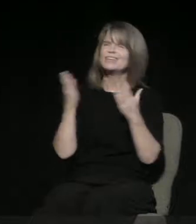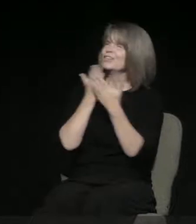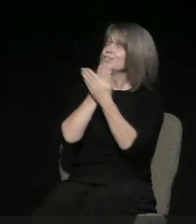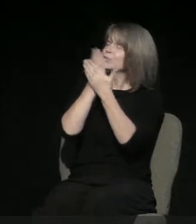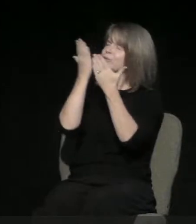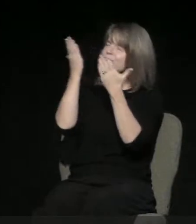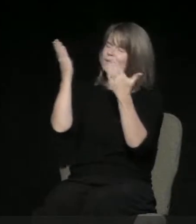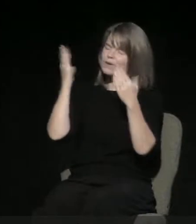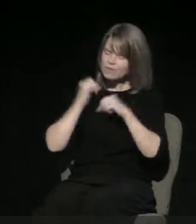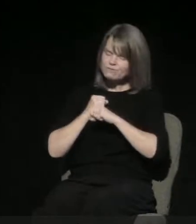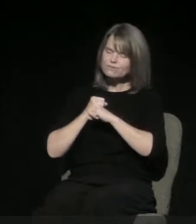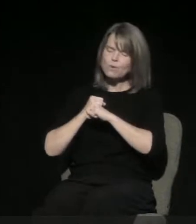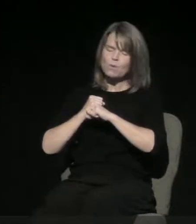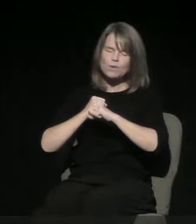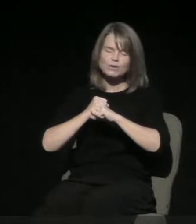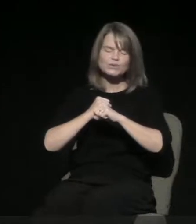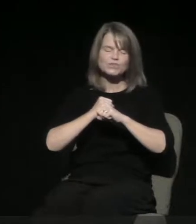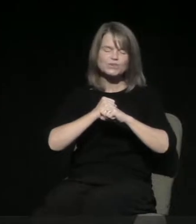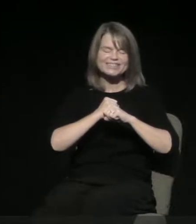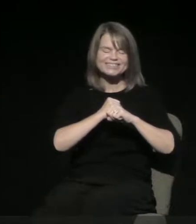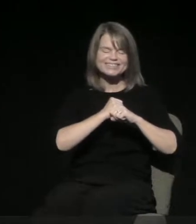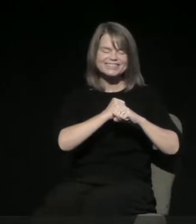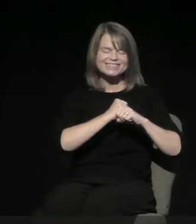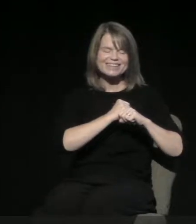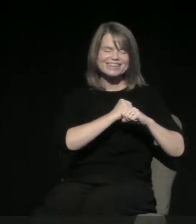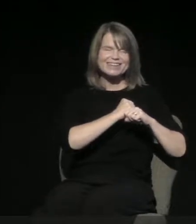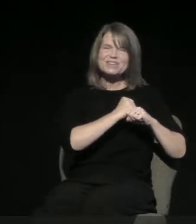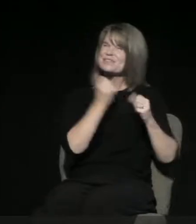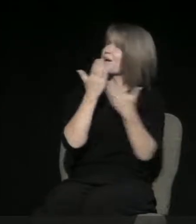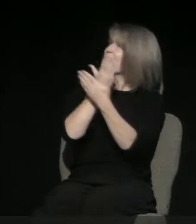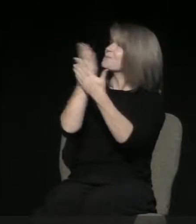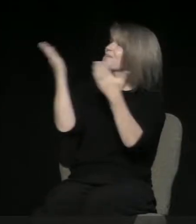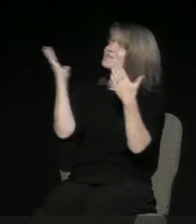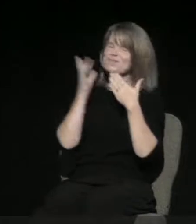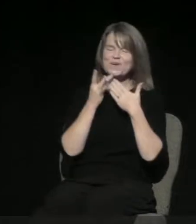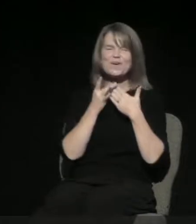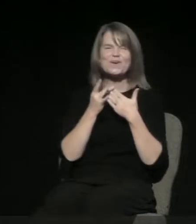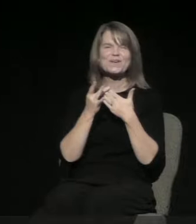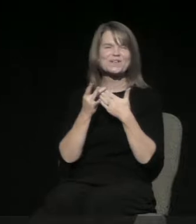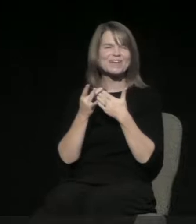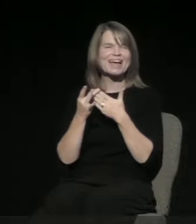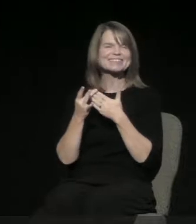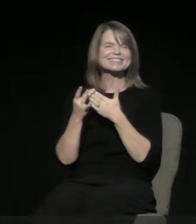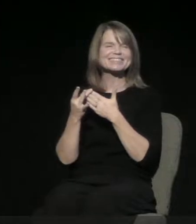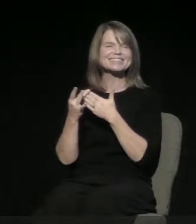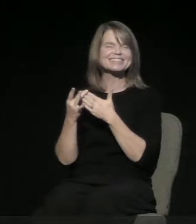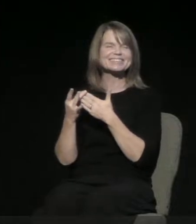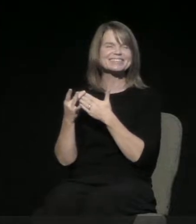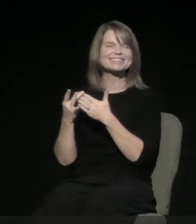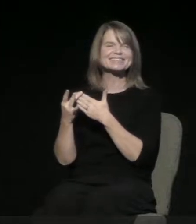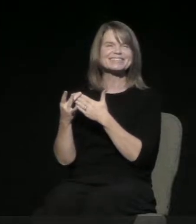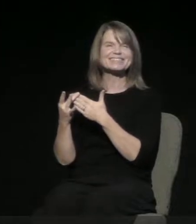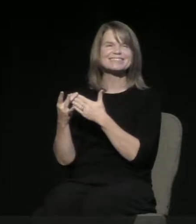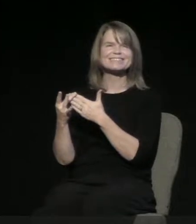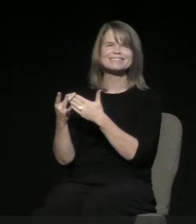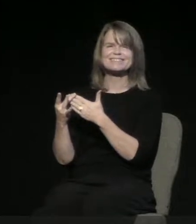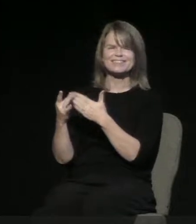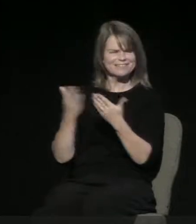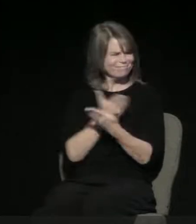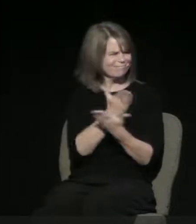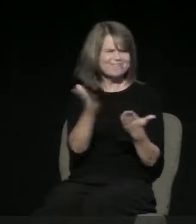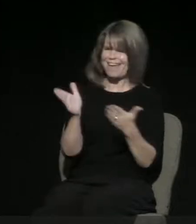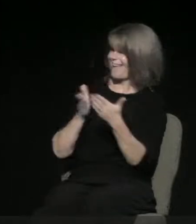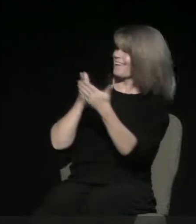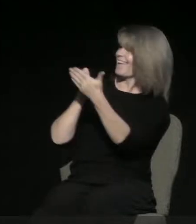arms. Oh, mighty force, you go before us. Oh,